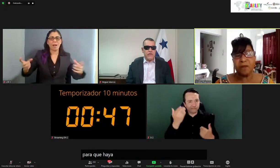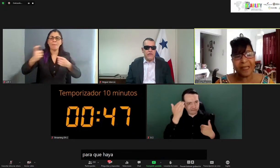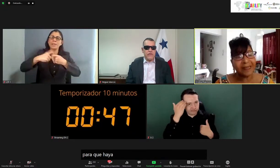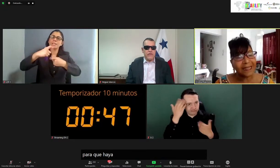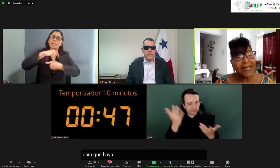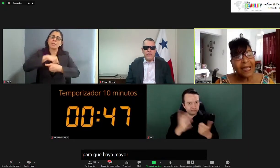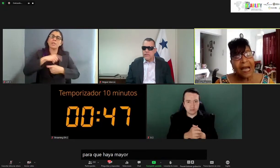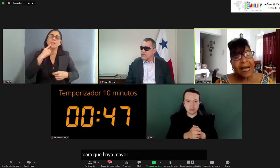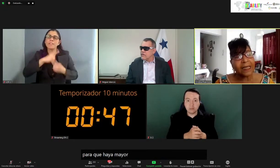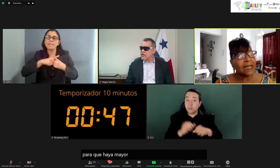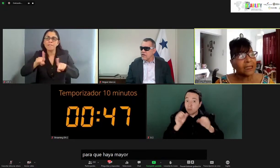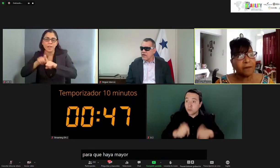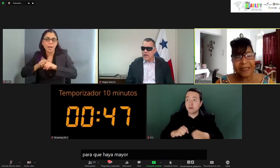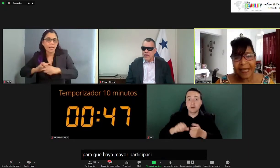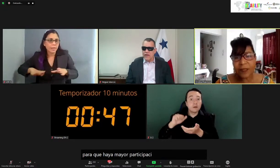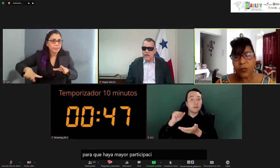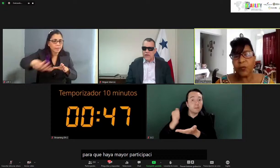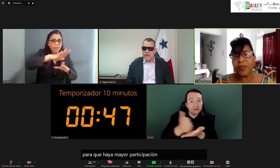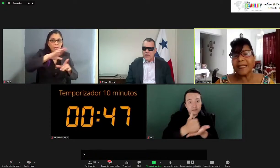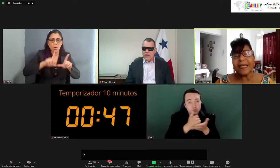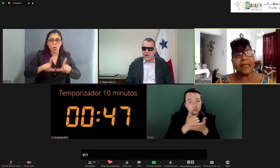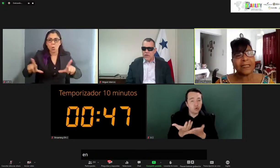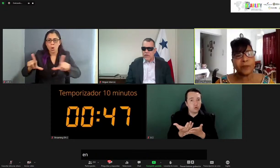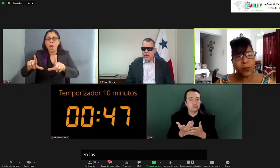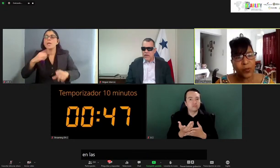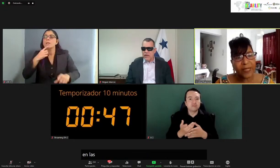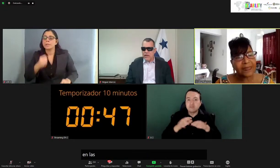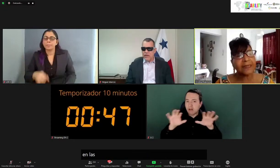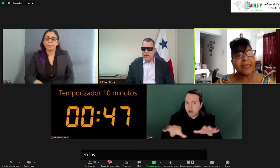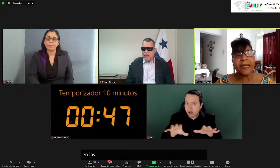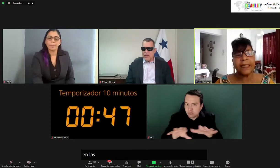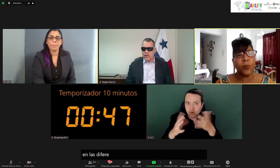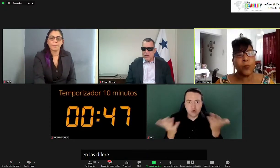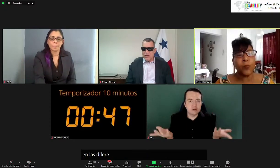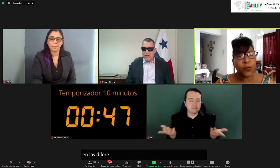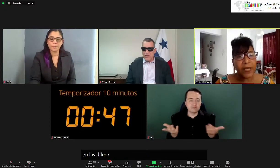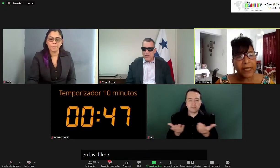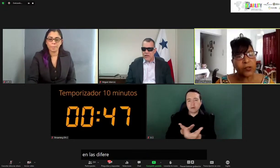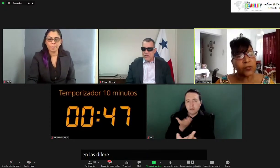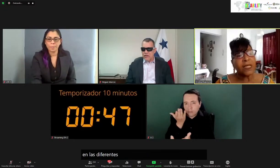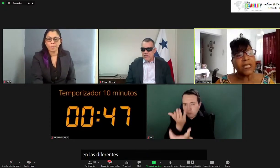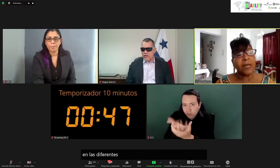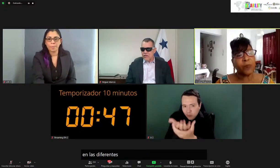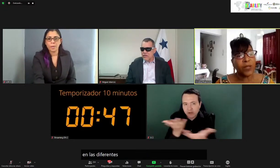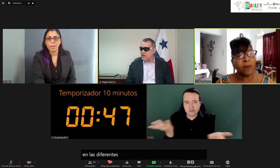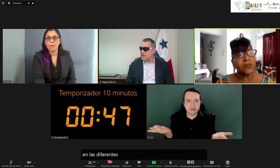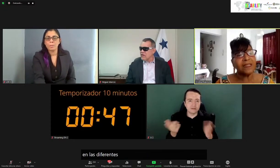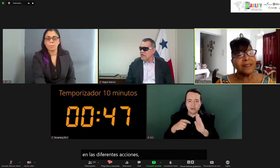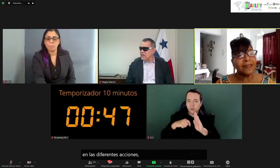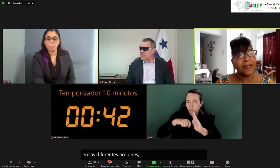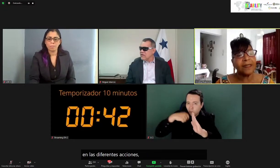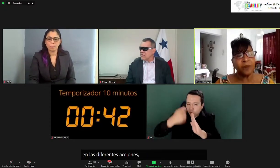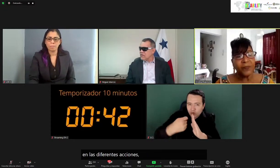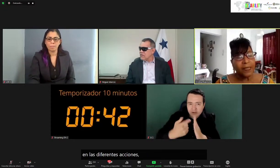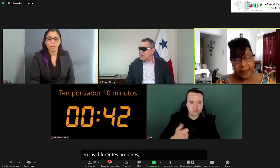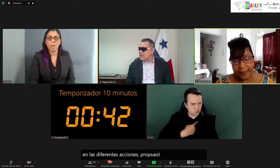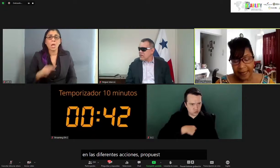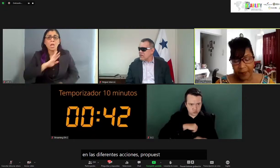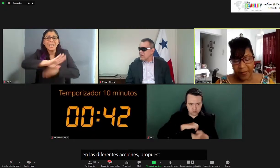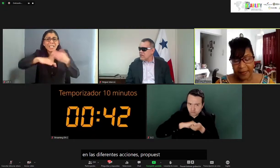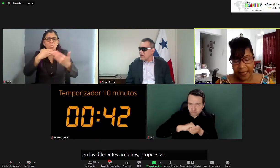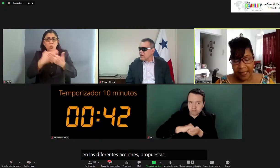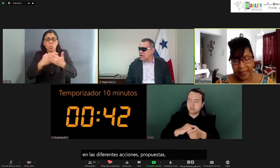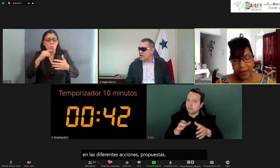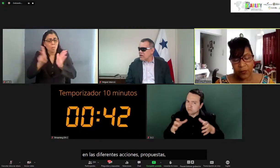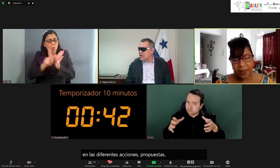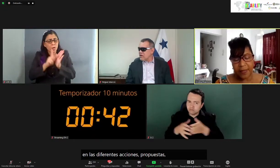greater participation of our sector in the different actions in the proposals in the project so that